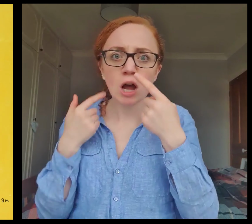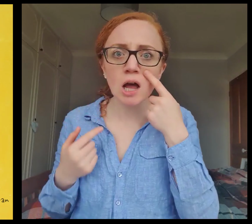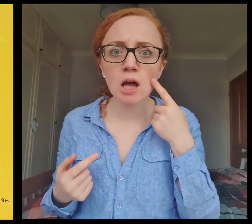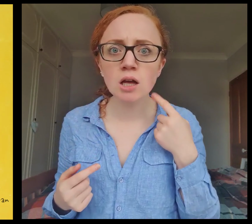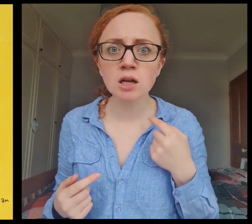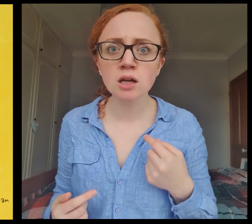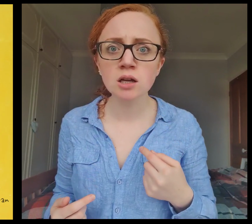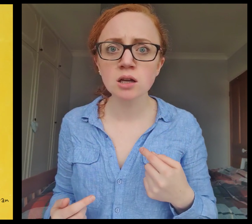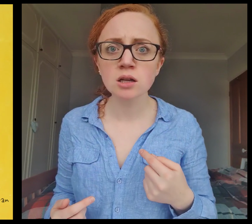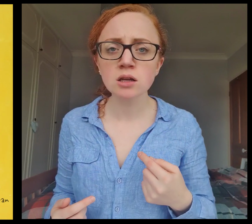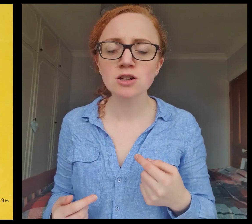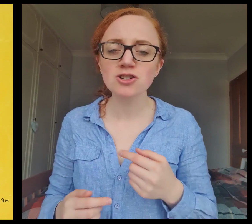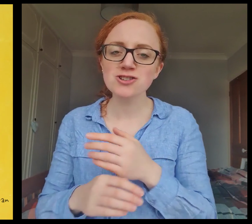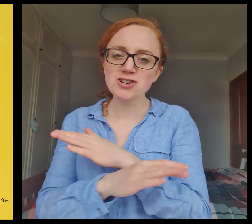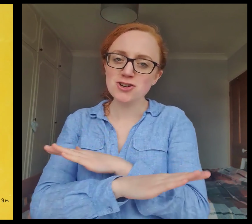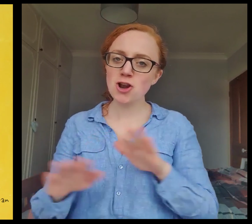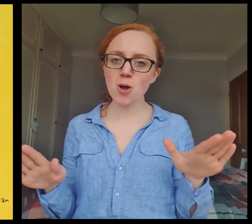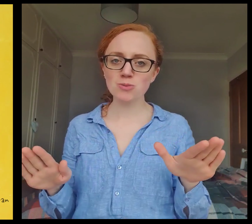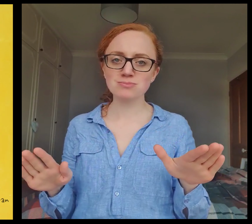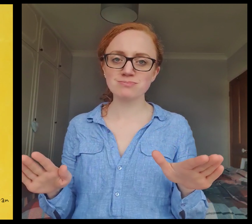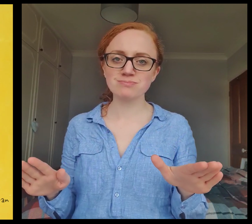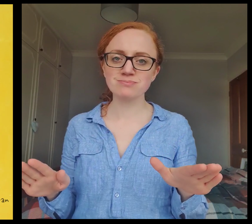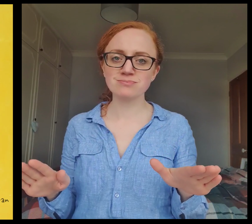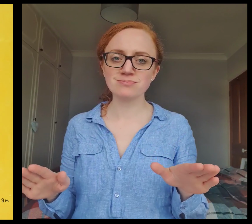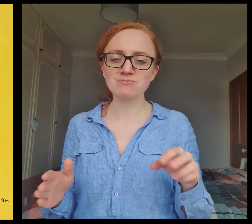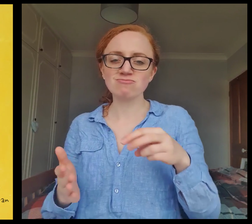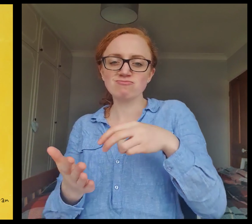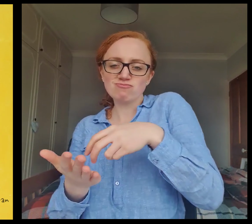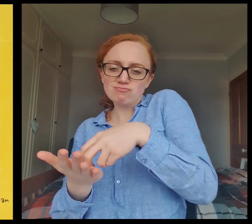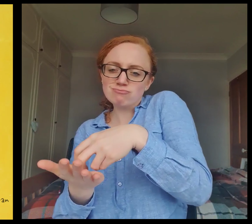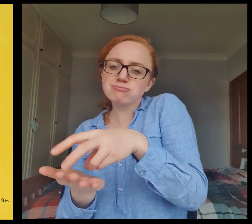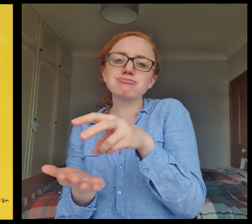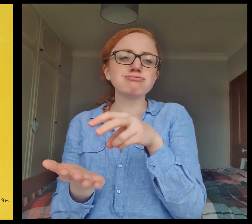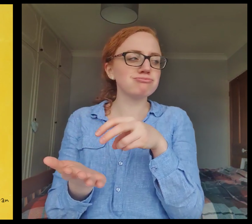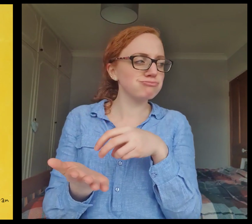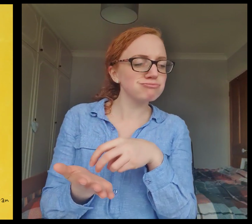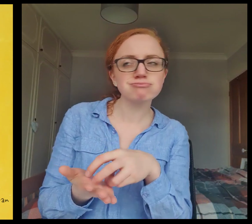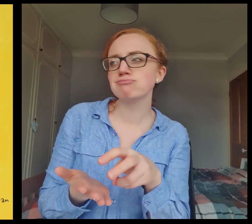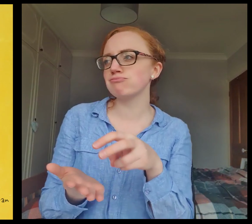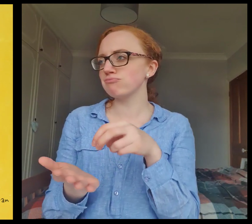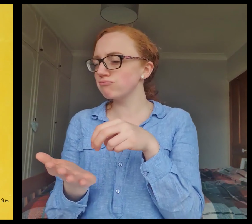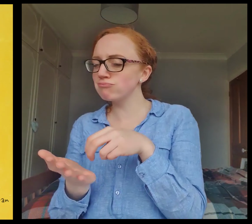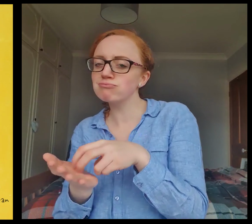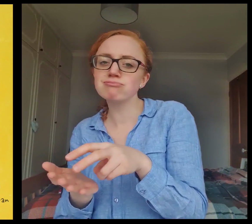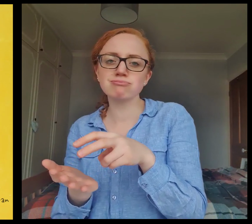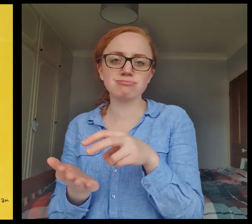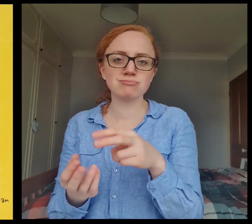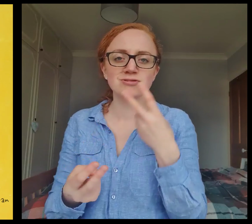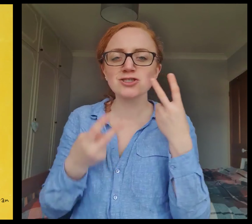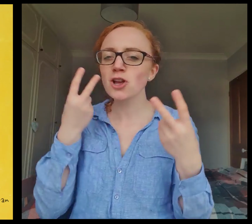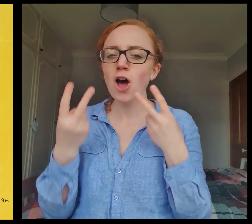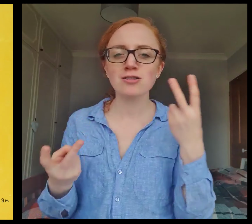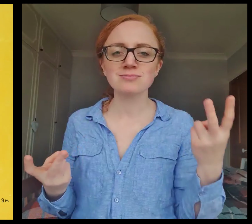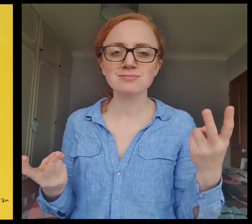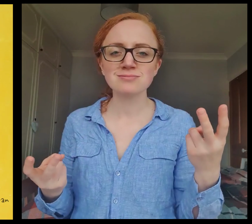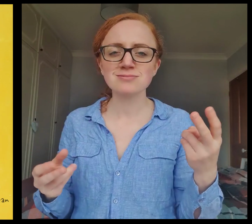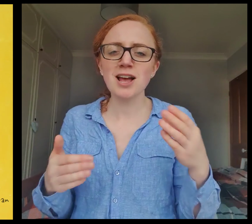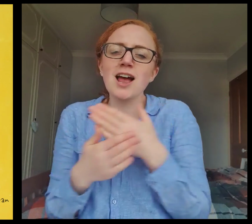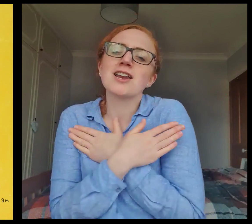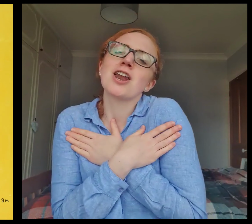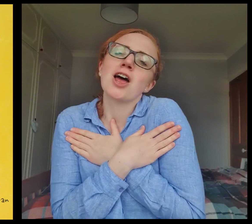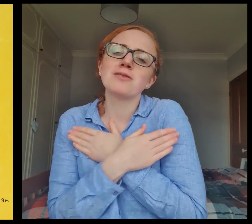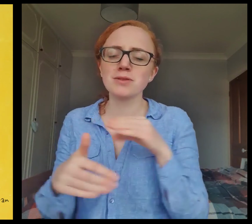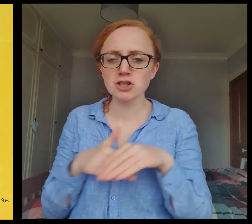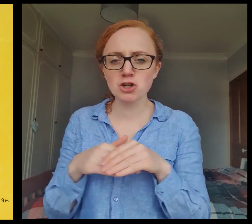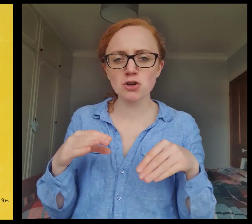cry? Goodness no. He kept walking along and singing his song. I love my